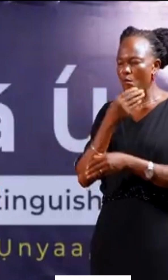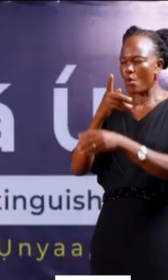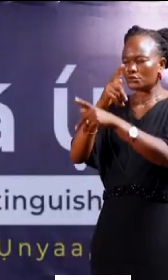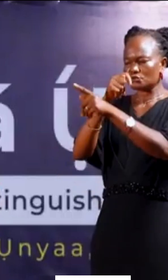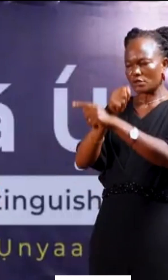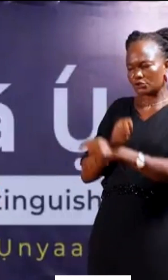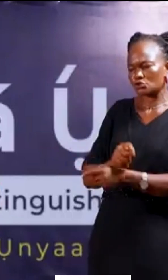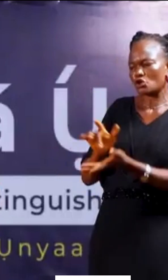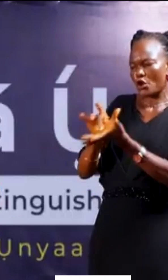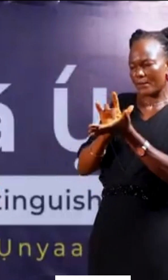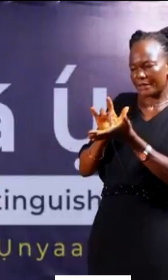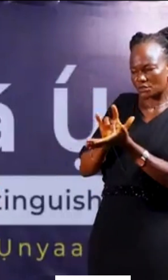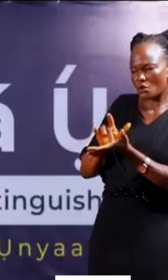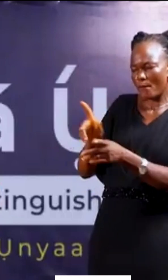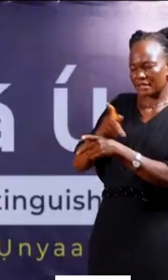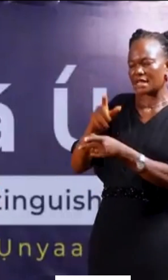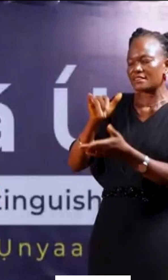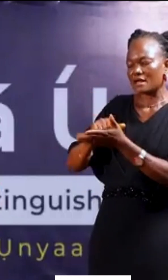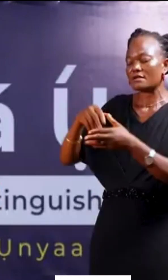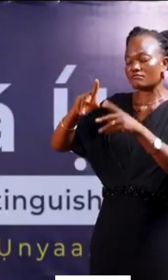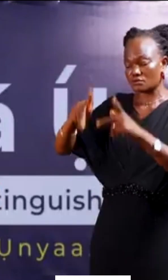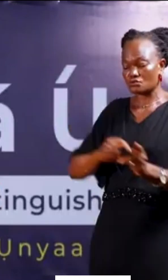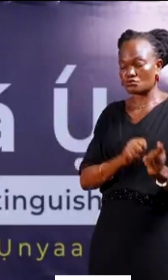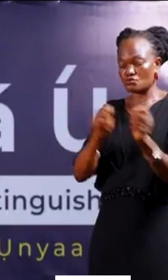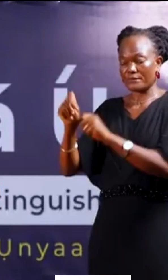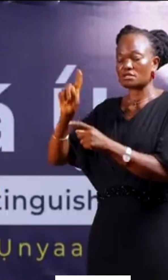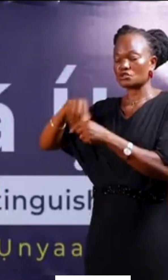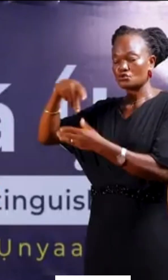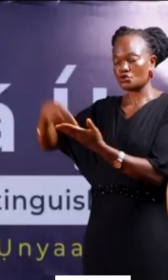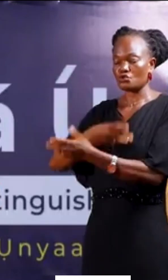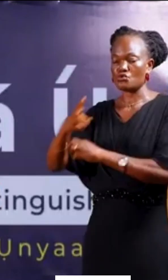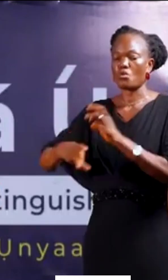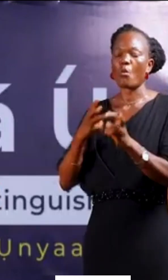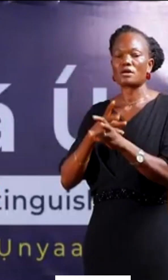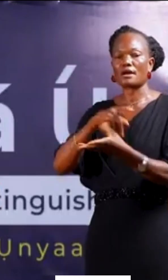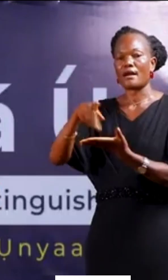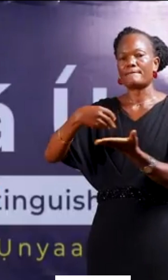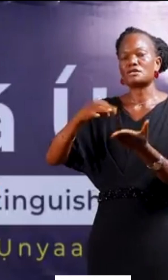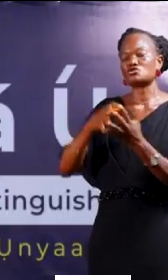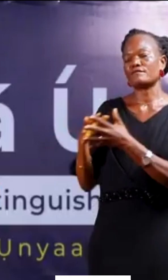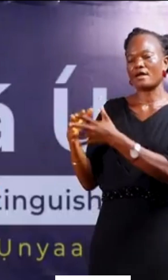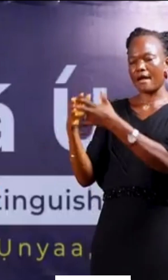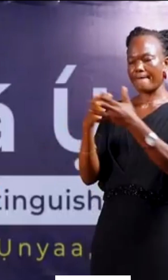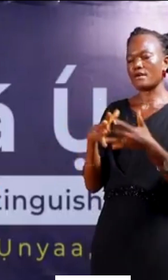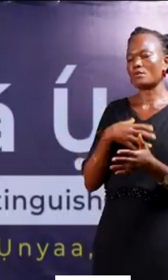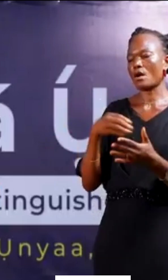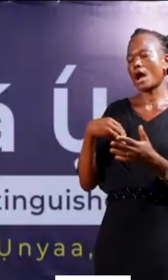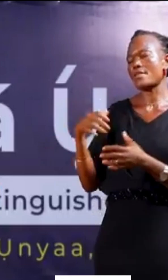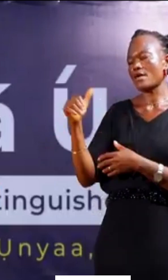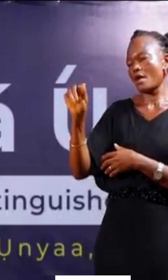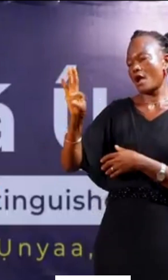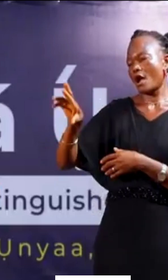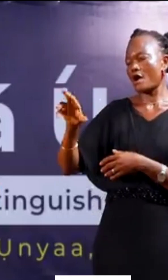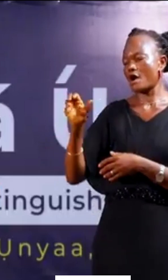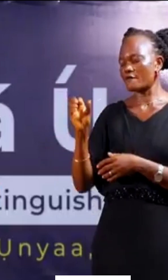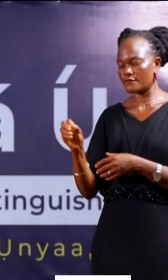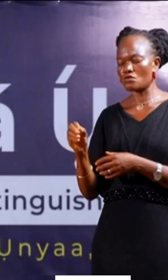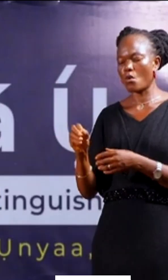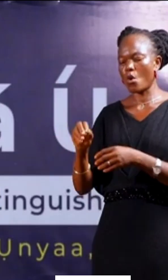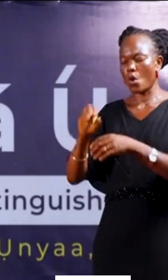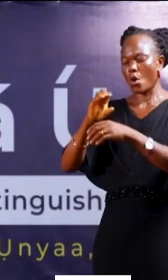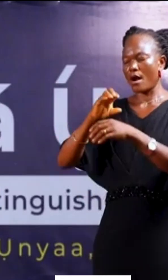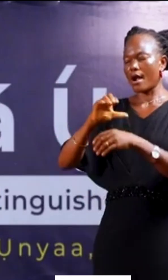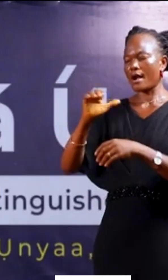practices have been transmitted into the New World and still form part of Afro-American and Afro-Caribbean